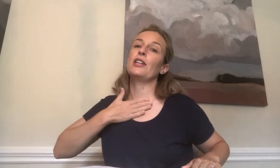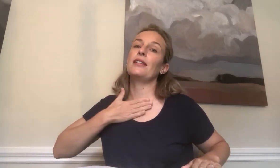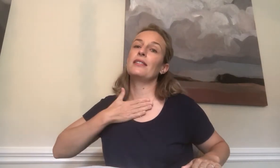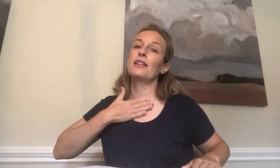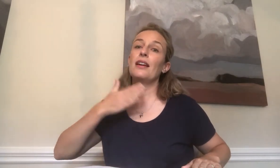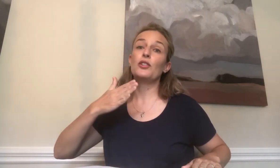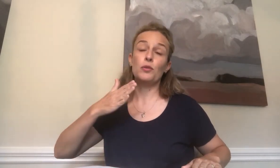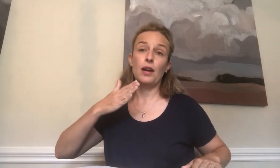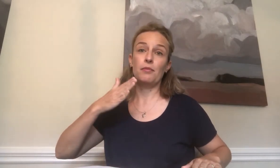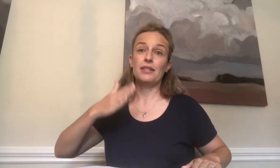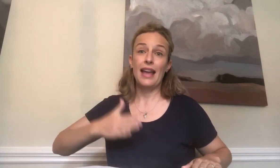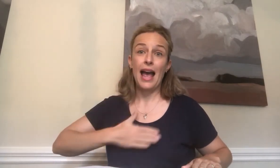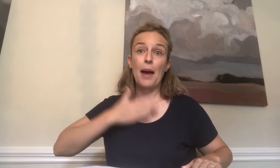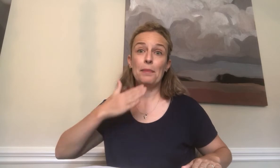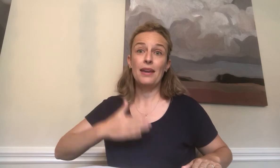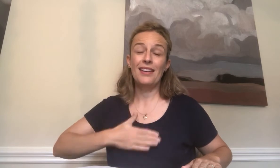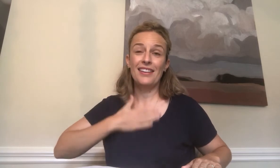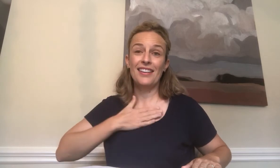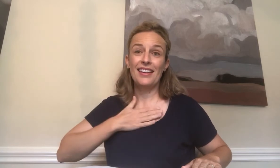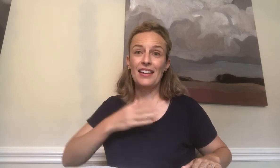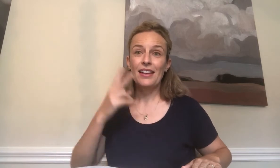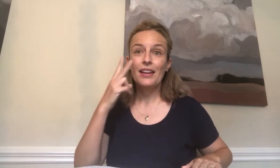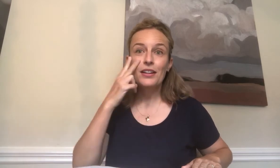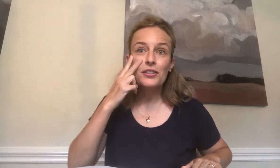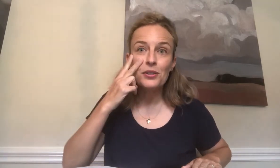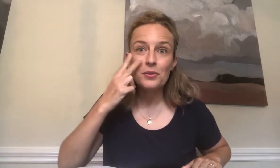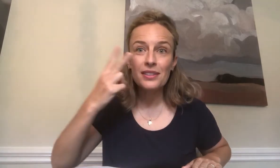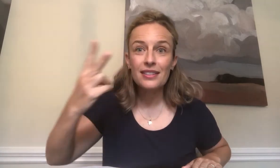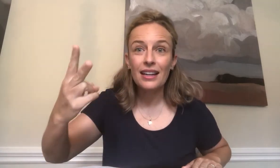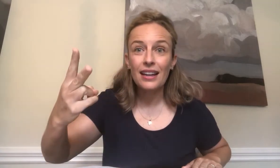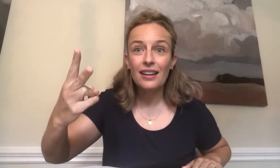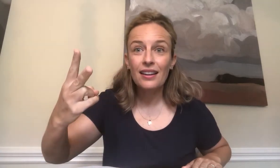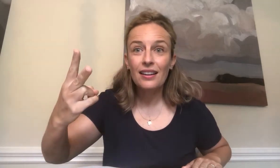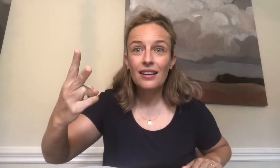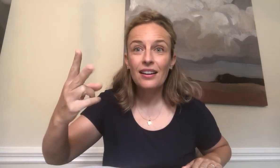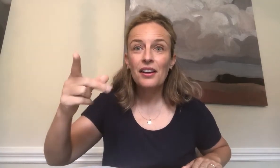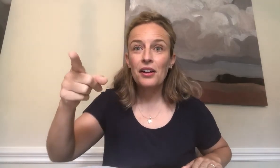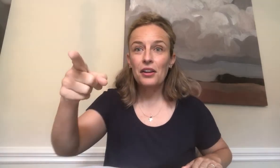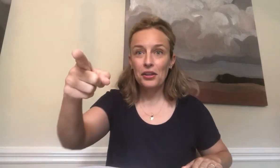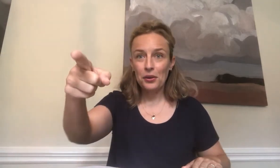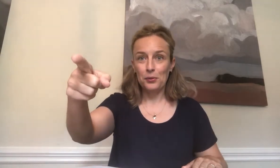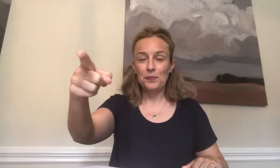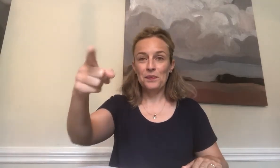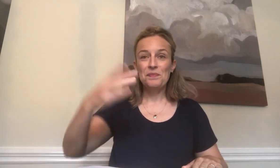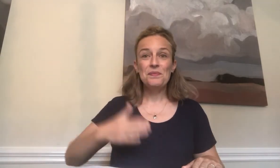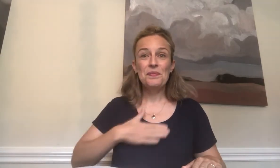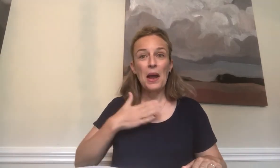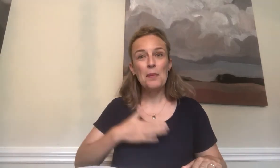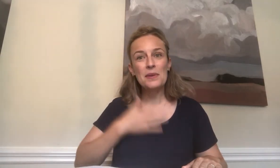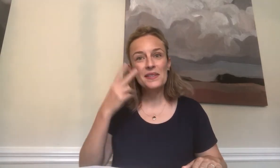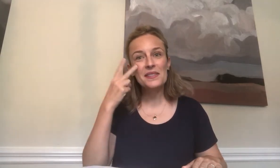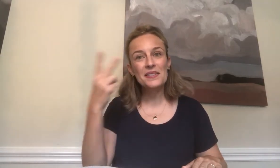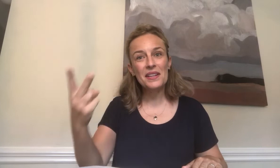chest 2 times. Happy to see you. Happy to see